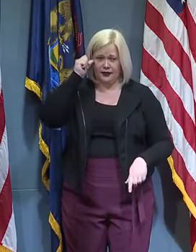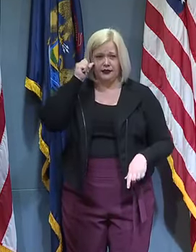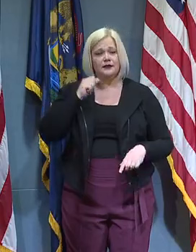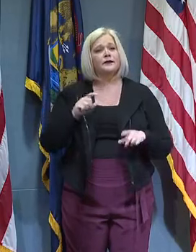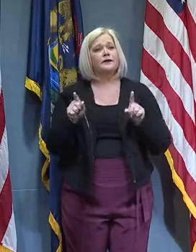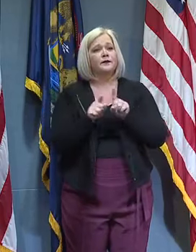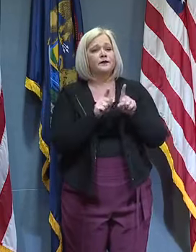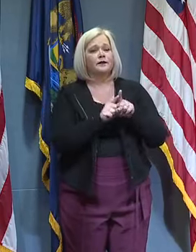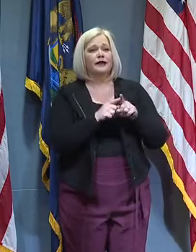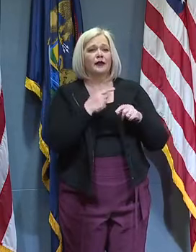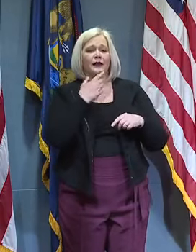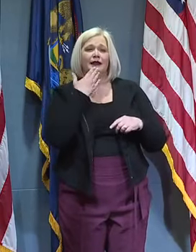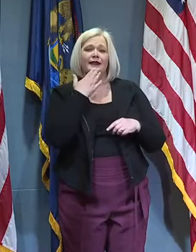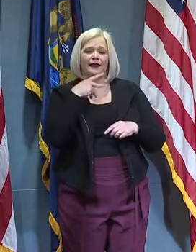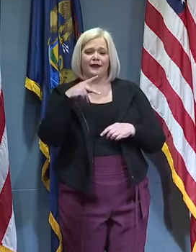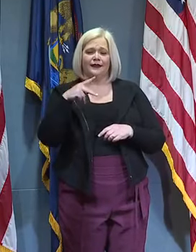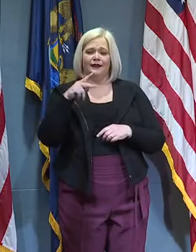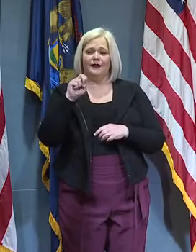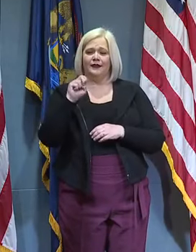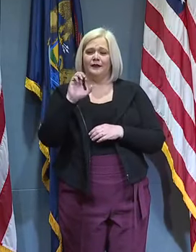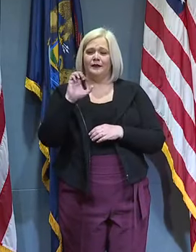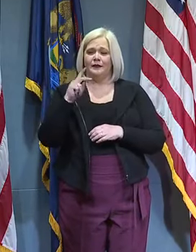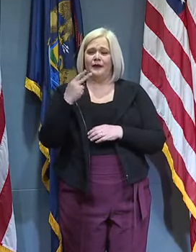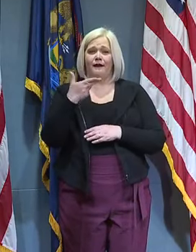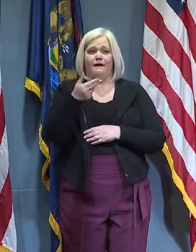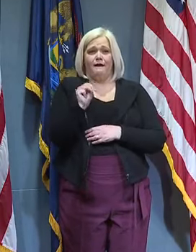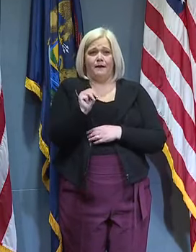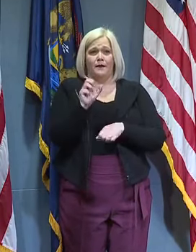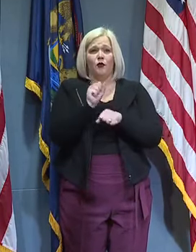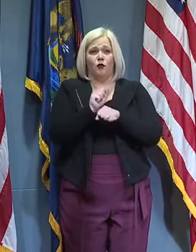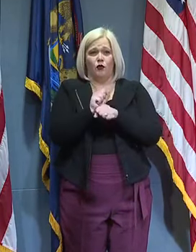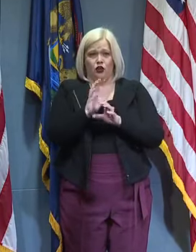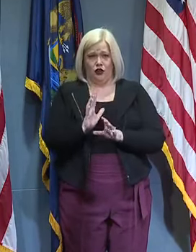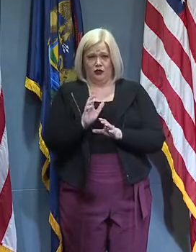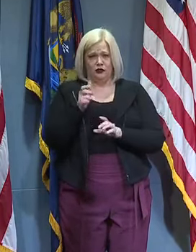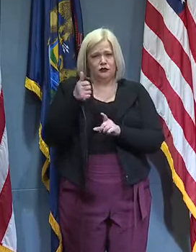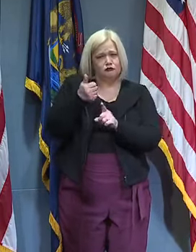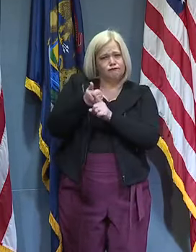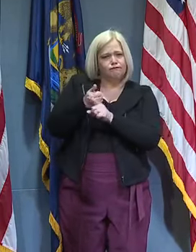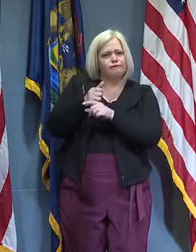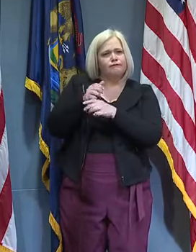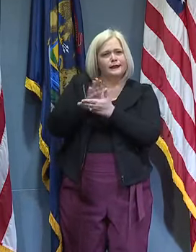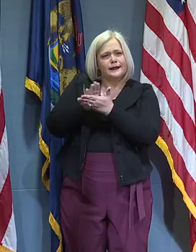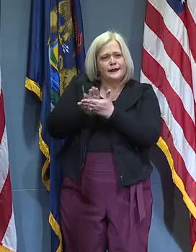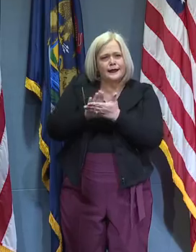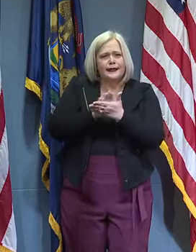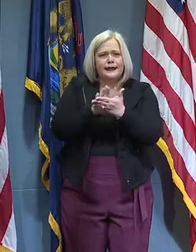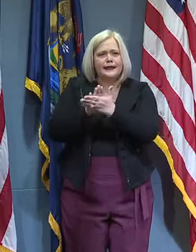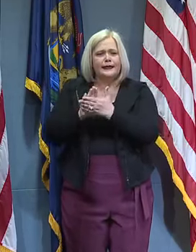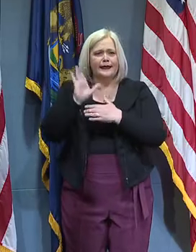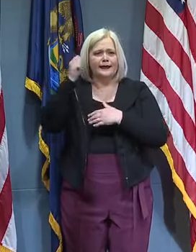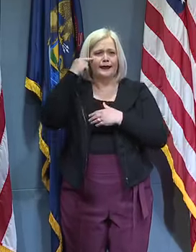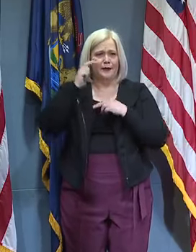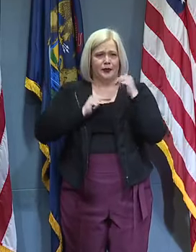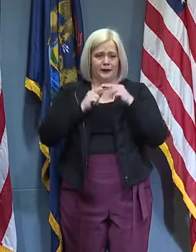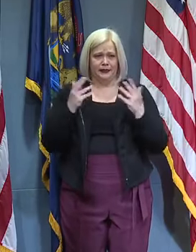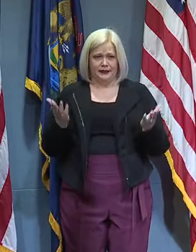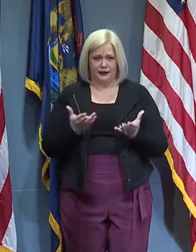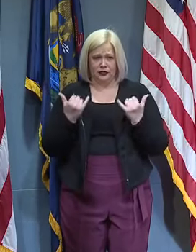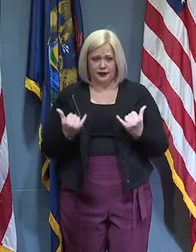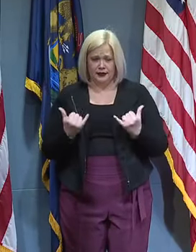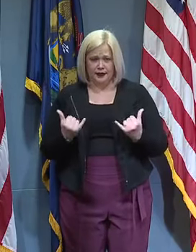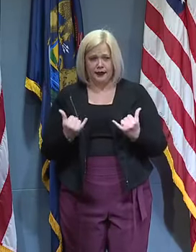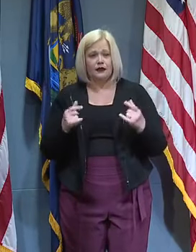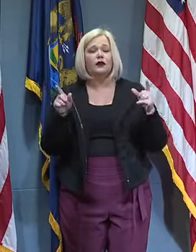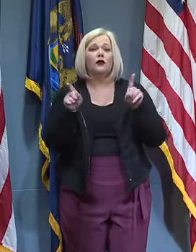thank the Peckham workers and staff who are cleaning and disinfecting the Capitol today. And as always, I want to thank the